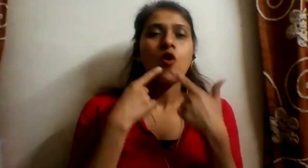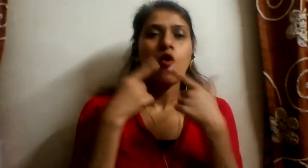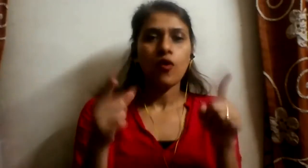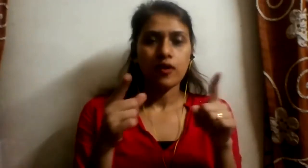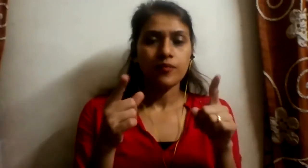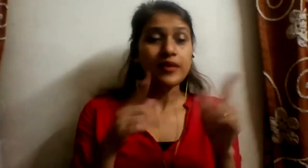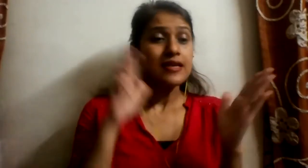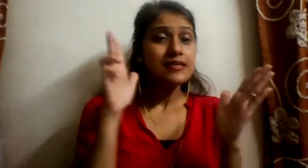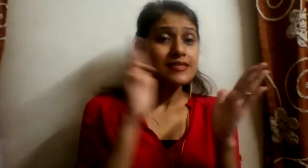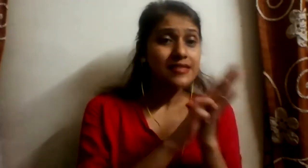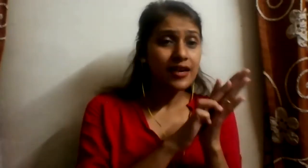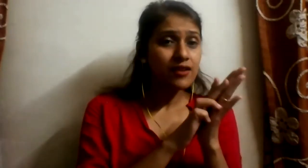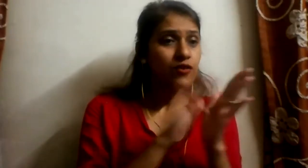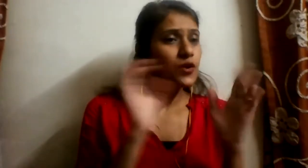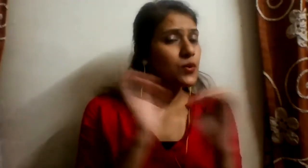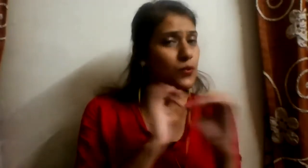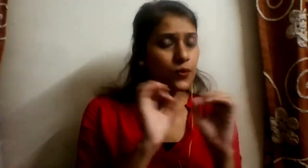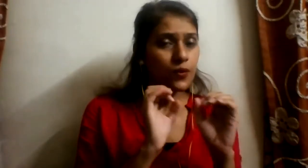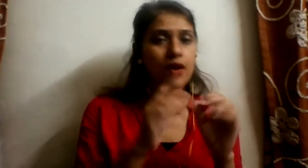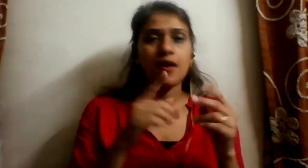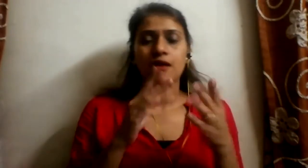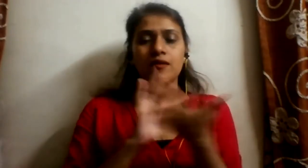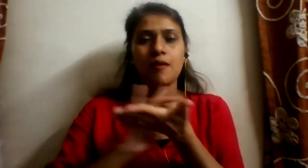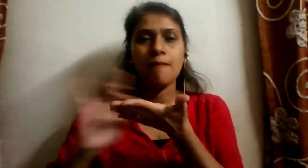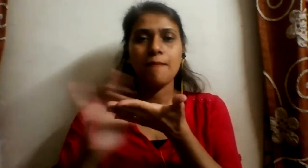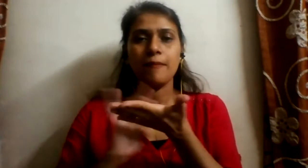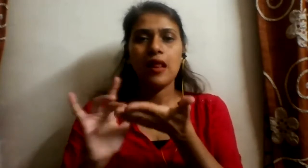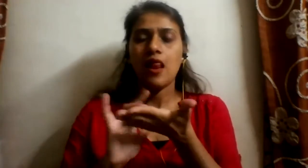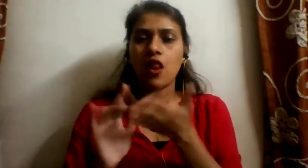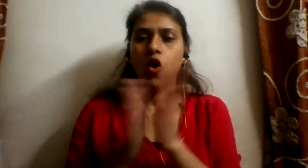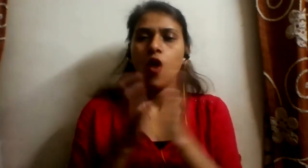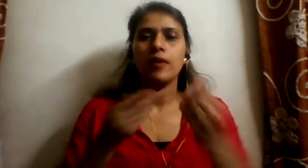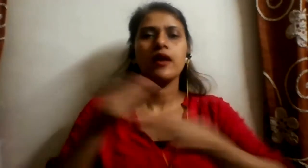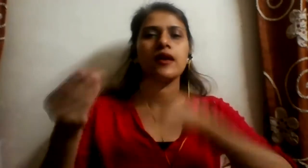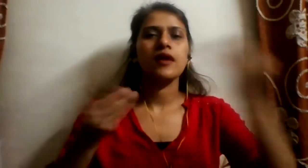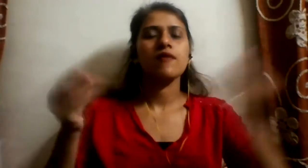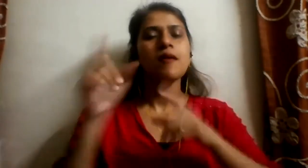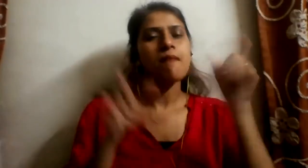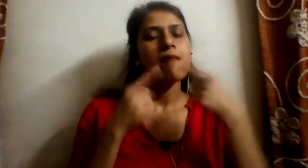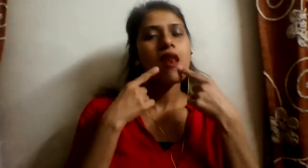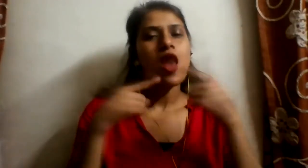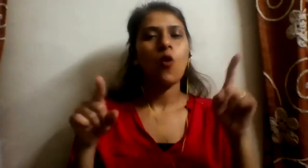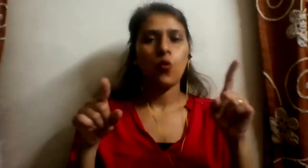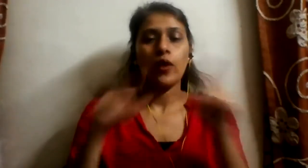braille printed copies will be provided to users. So that was a circular by the Delhi High Court. And I can tell you